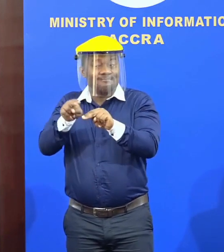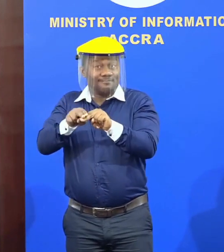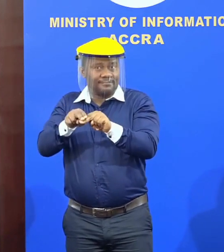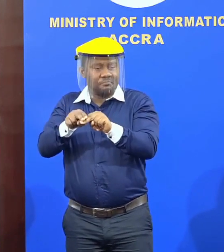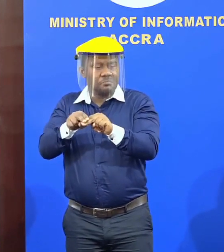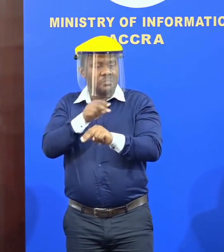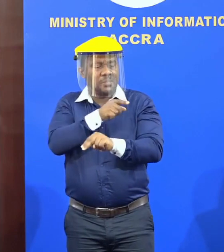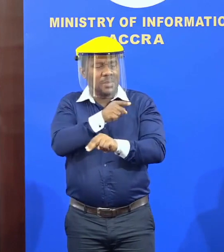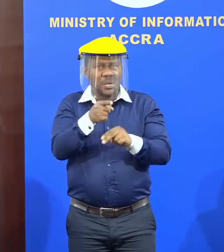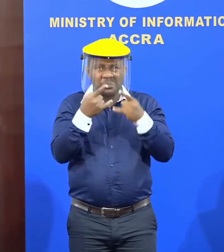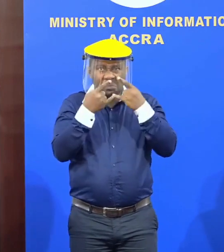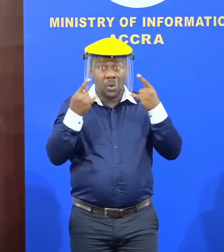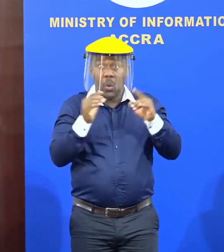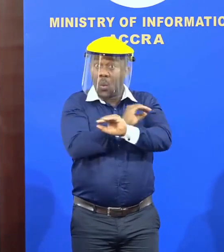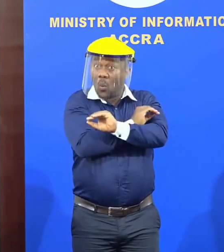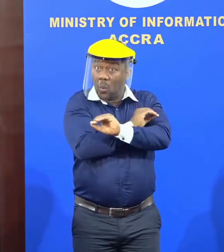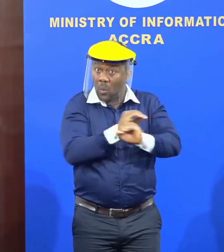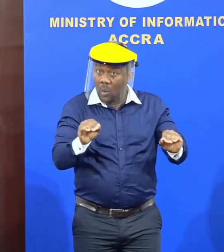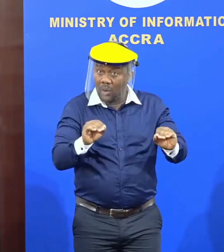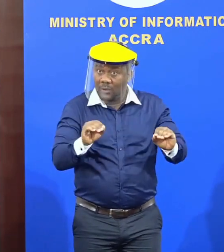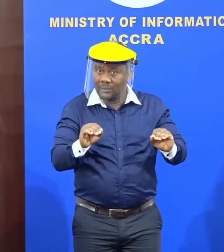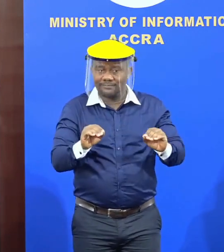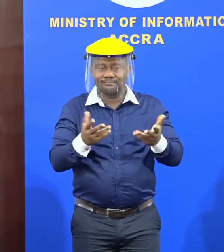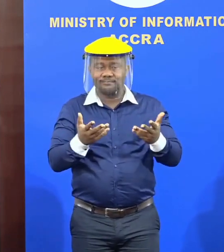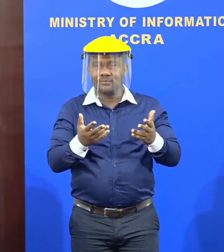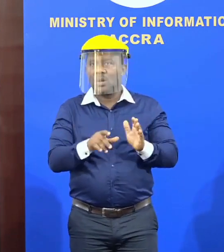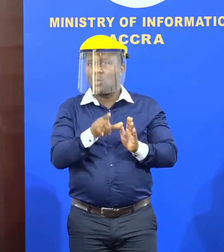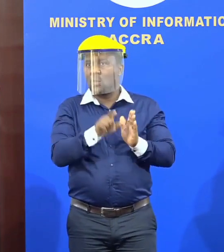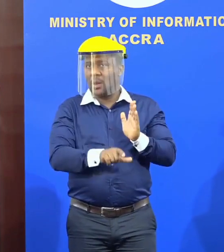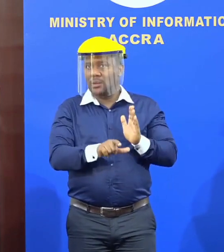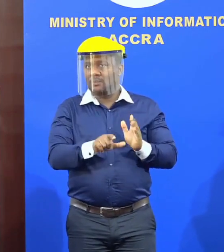all decreased from 26 to 29.